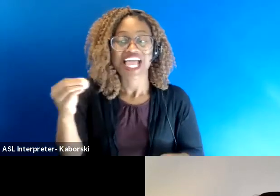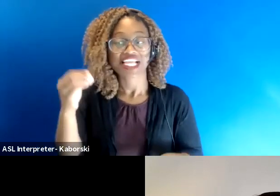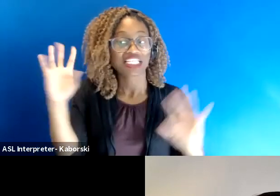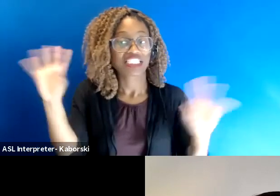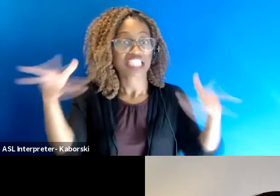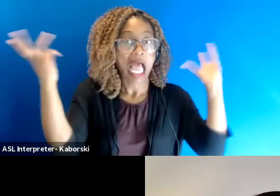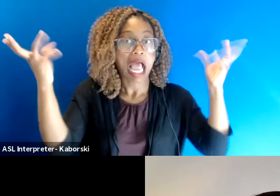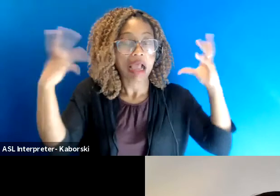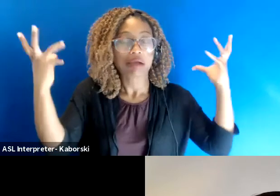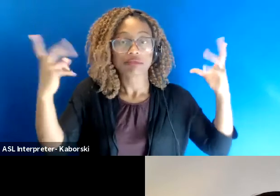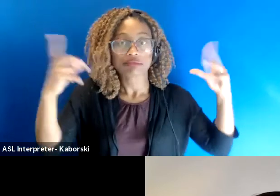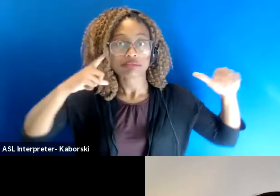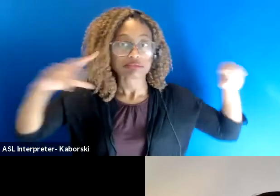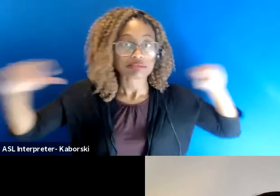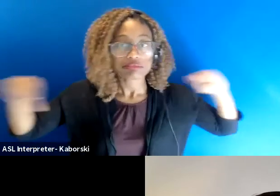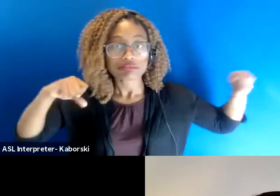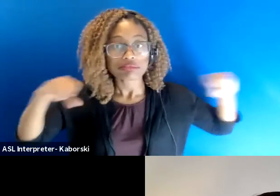feel